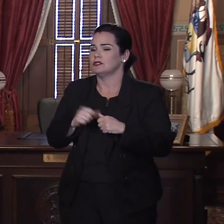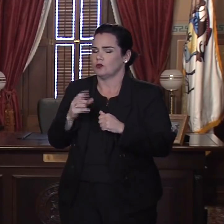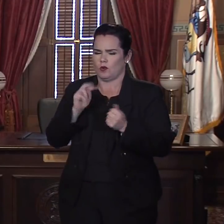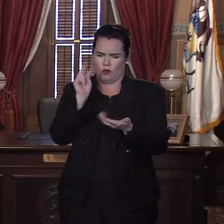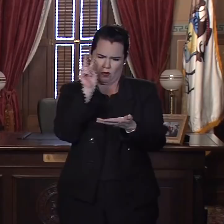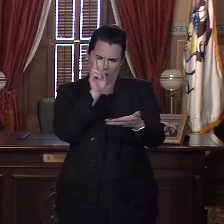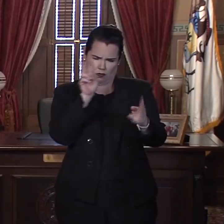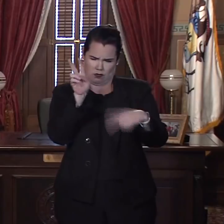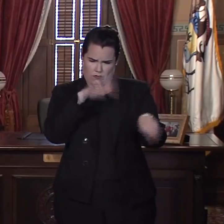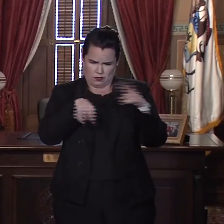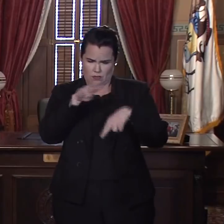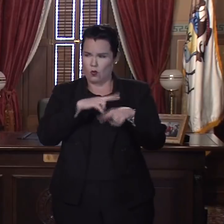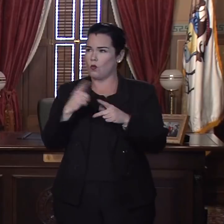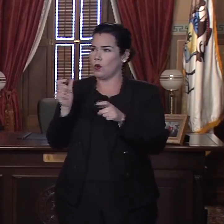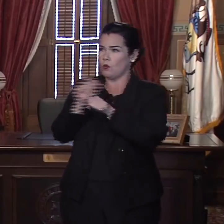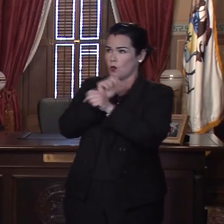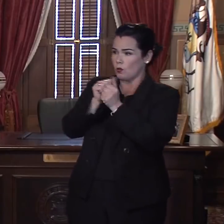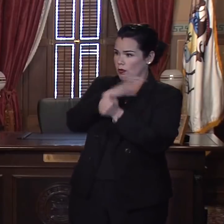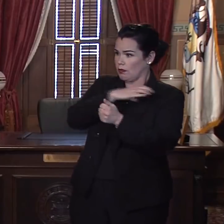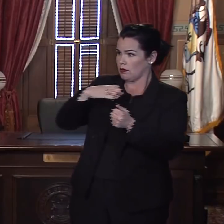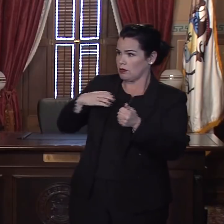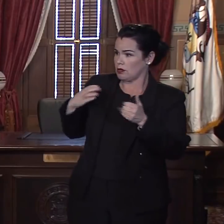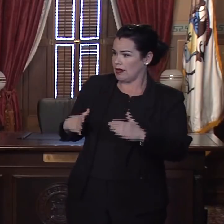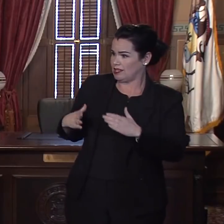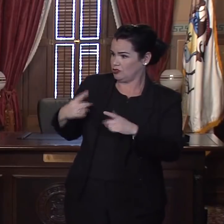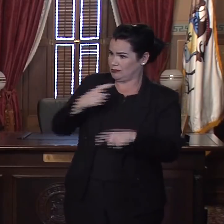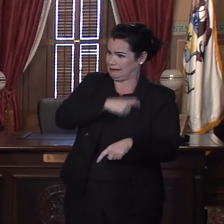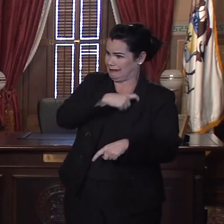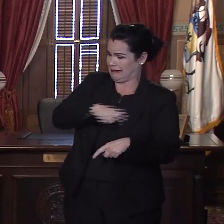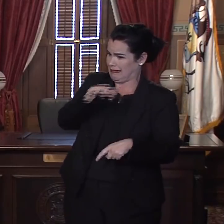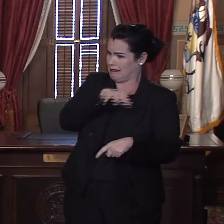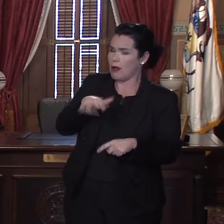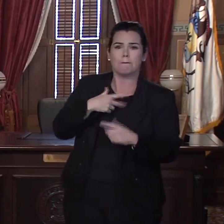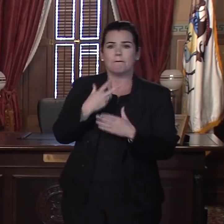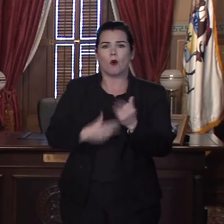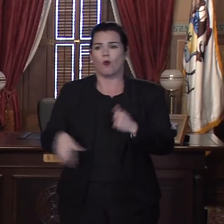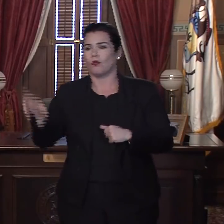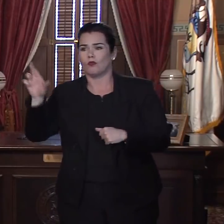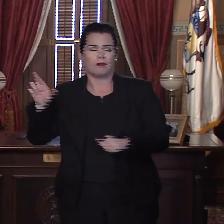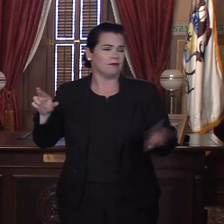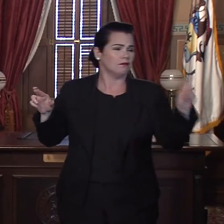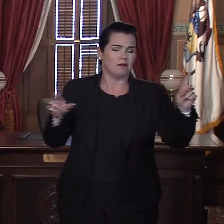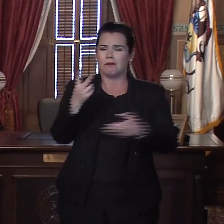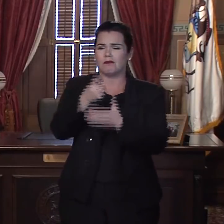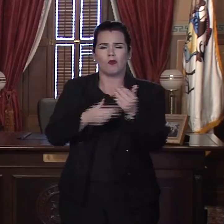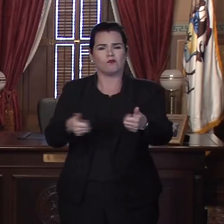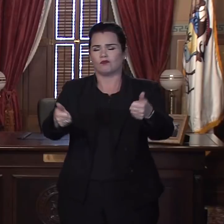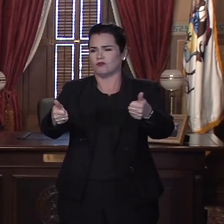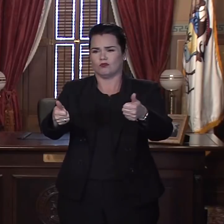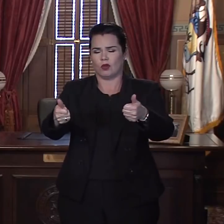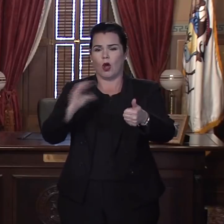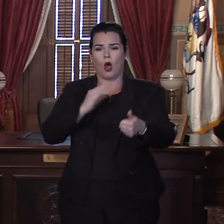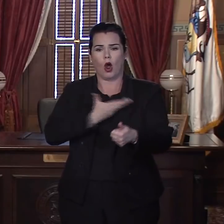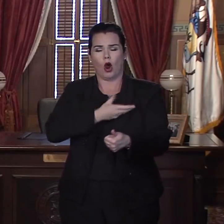see, work with our congressional delegation, and they've been great. Both sides of the aisle, I think our congressional